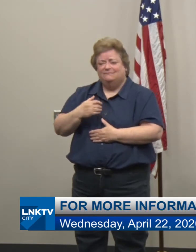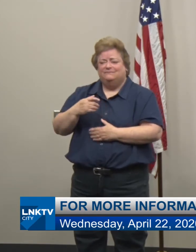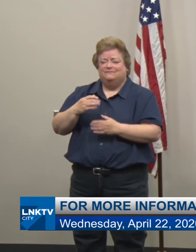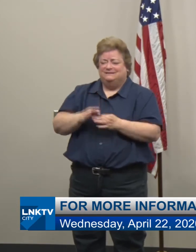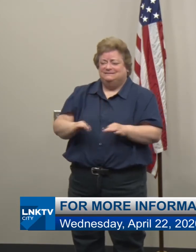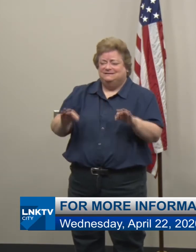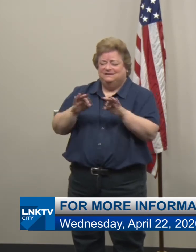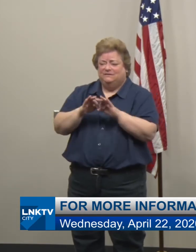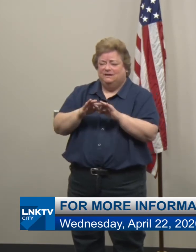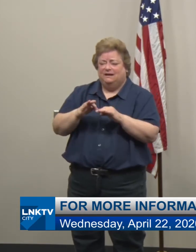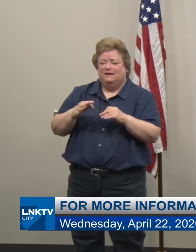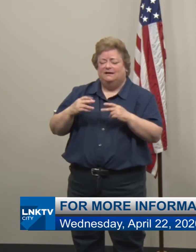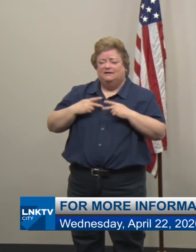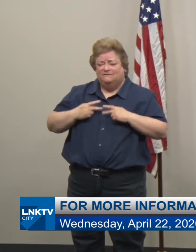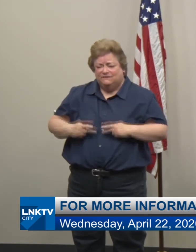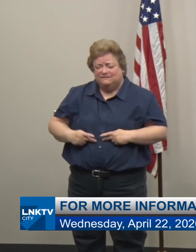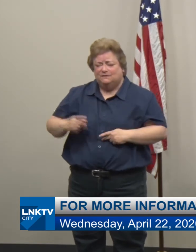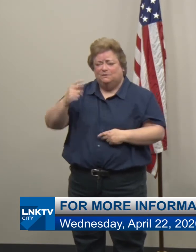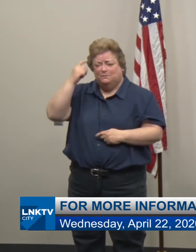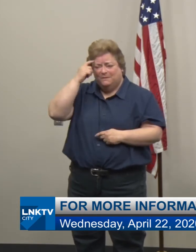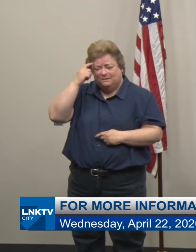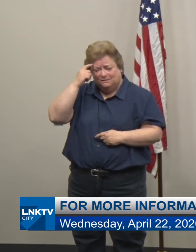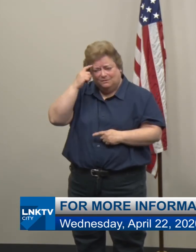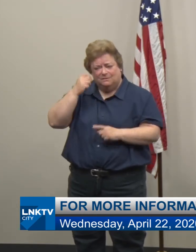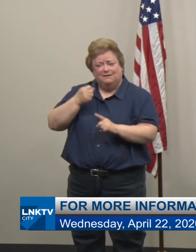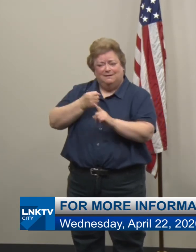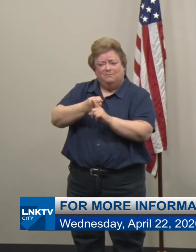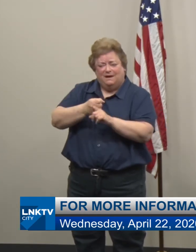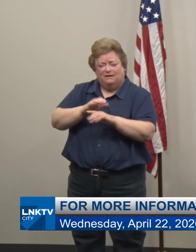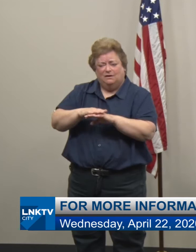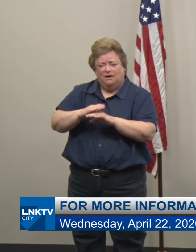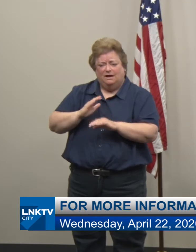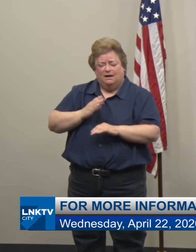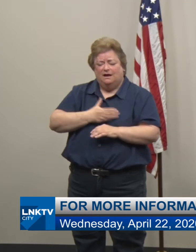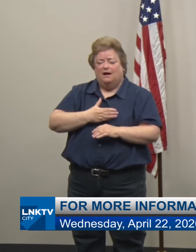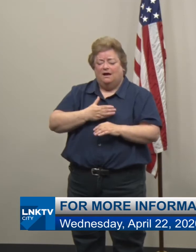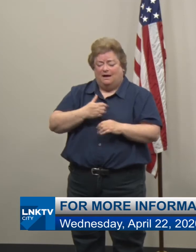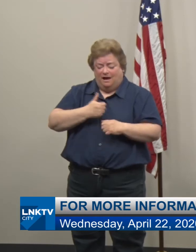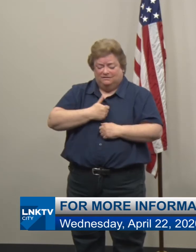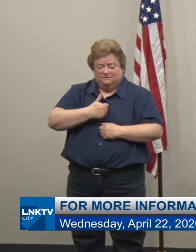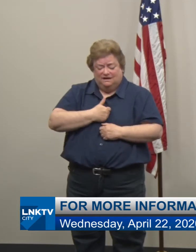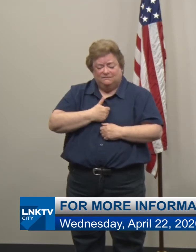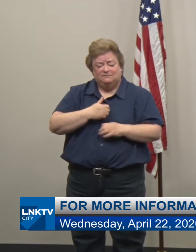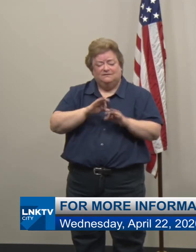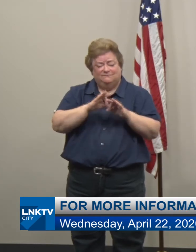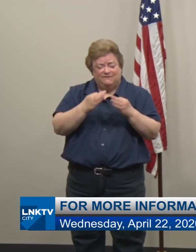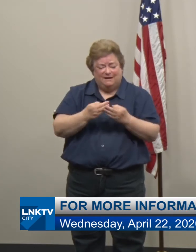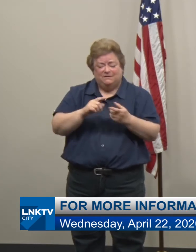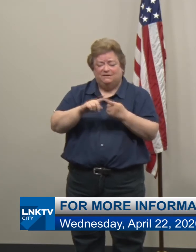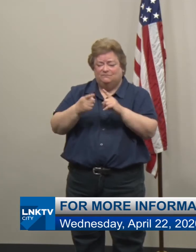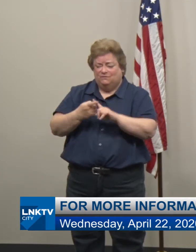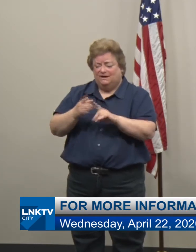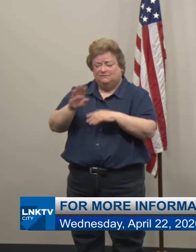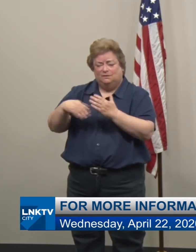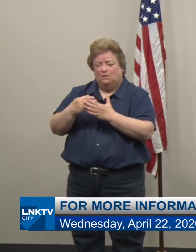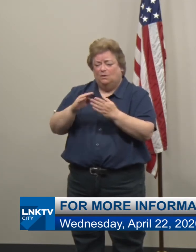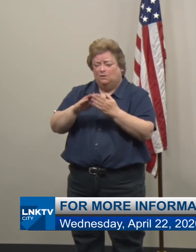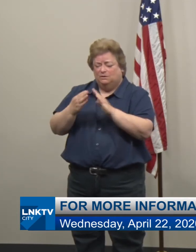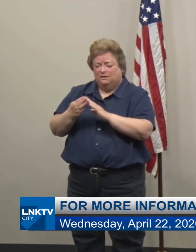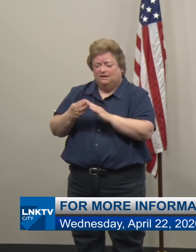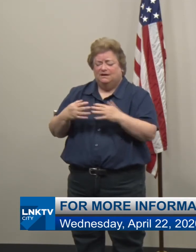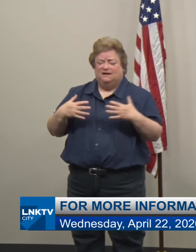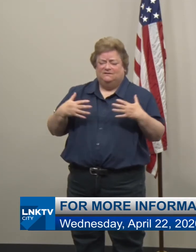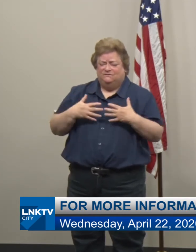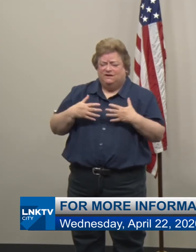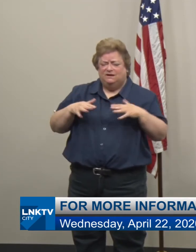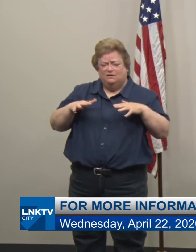mental health impacts on our well-being and on that of our families, our friends, and our entire community. Fear and